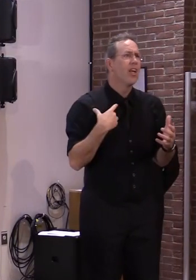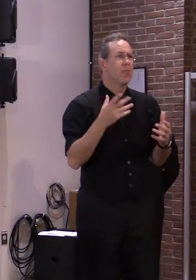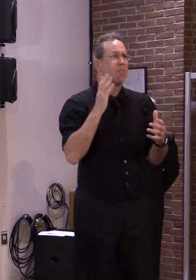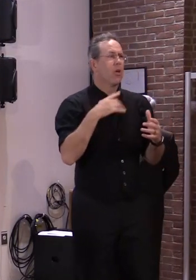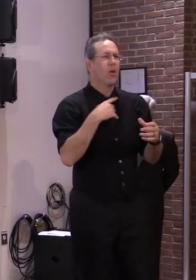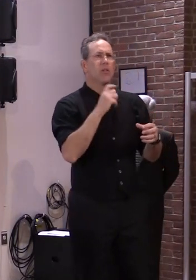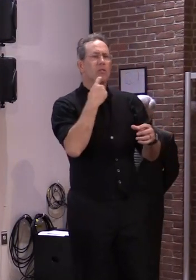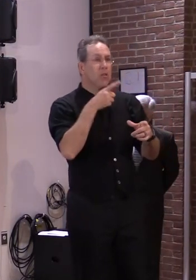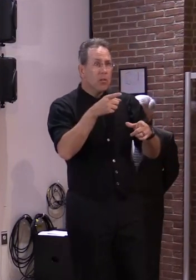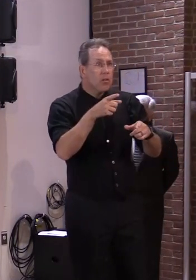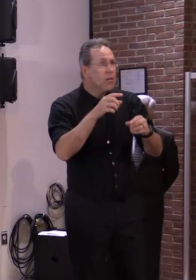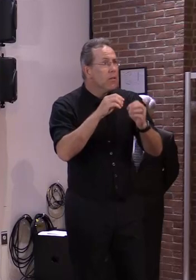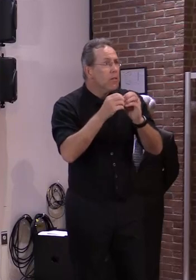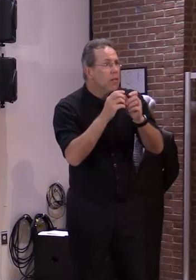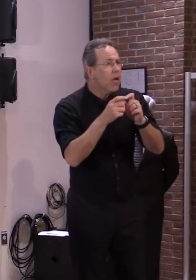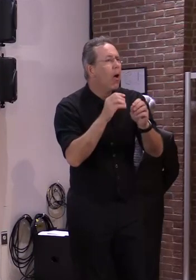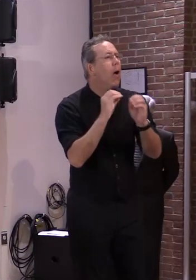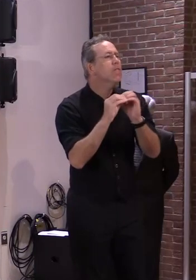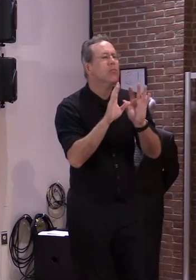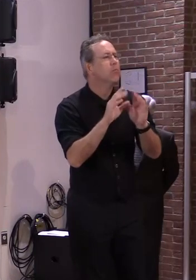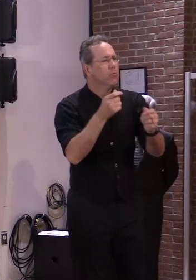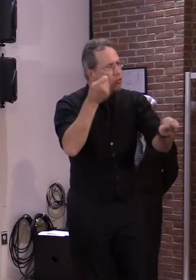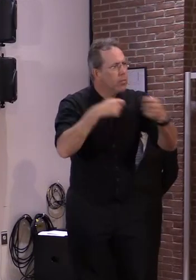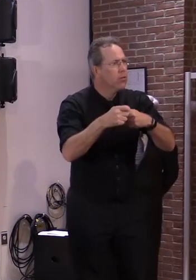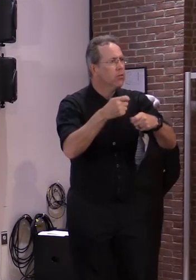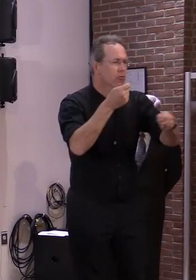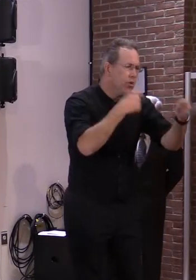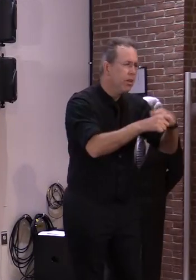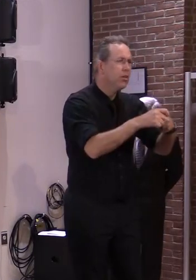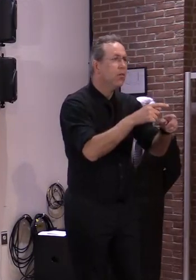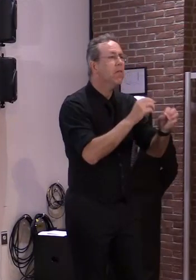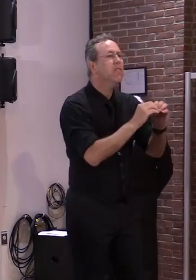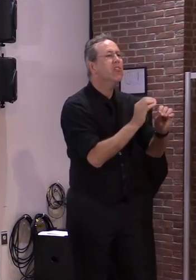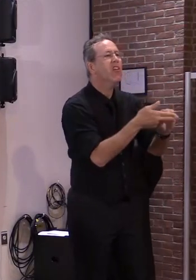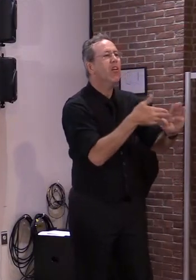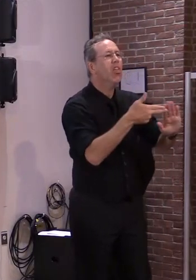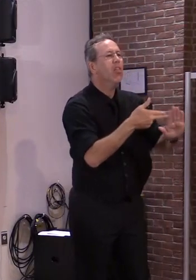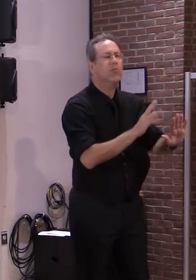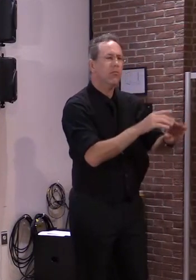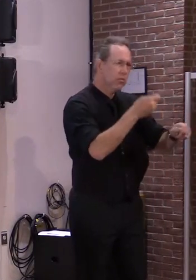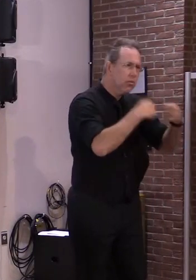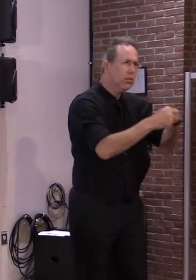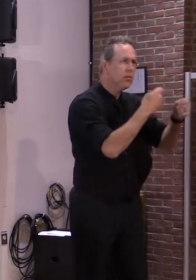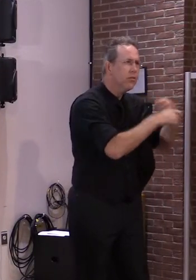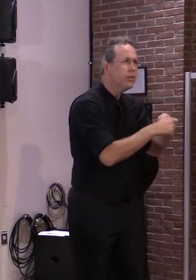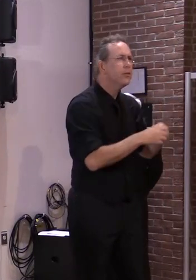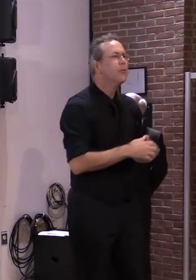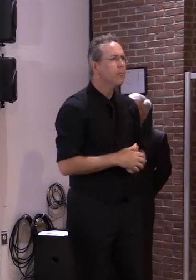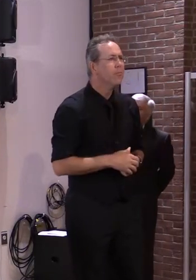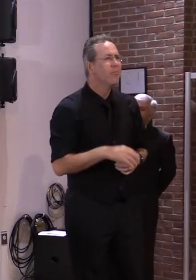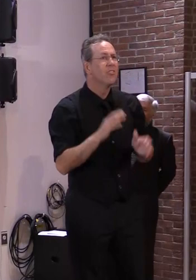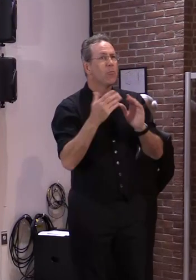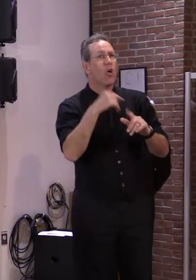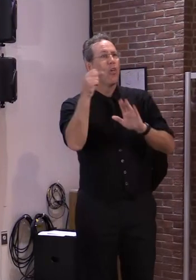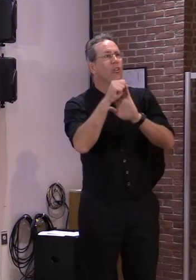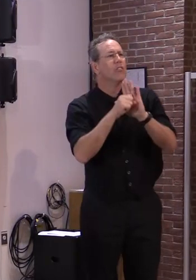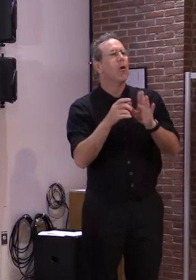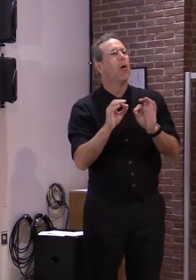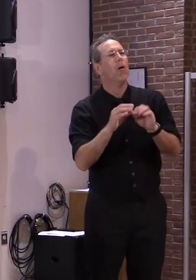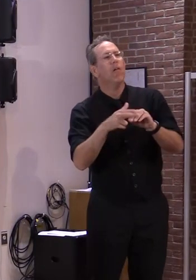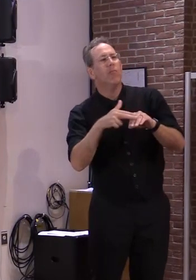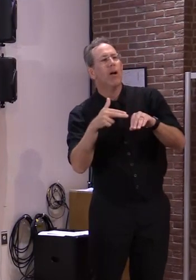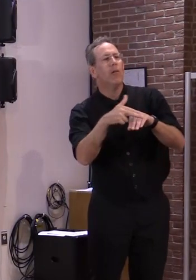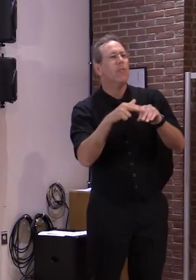those structurally deficient bridges. So I think we're ahead of the curve here, and I think we're in pretty good shape. So I